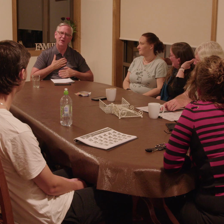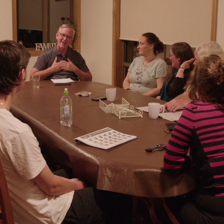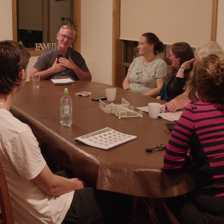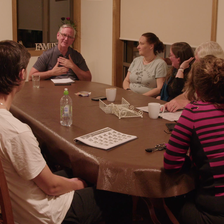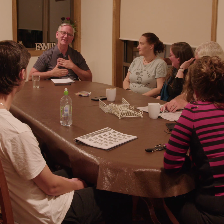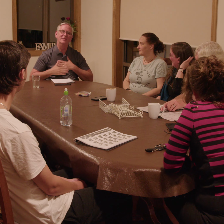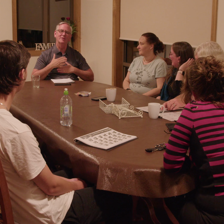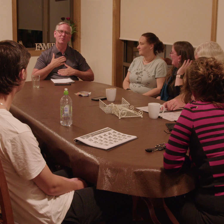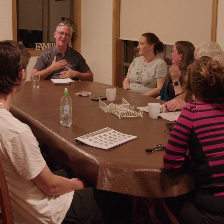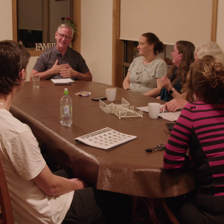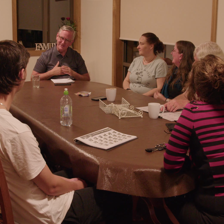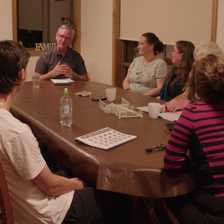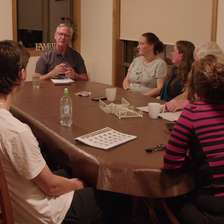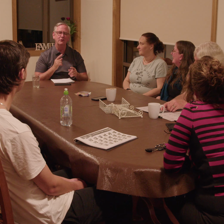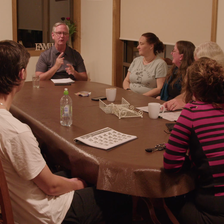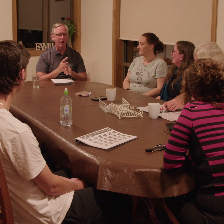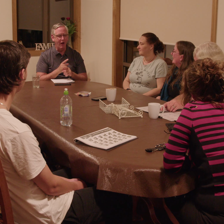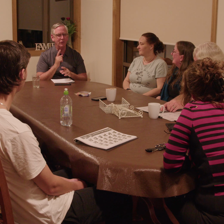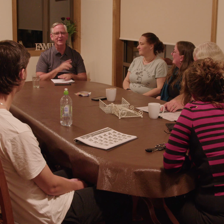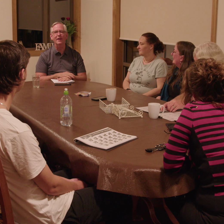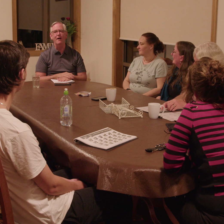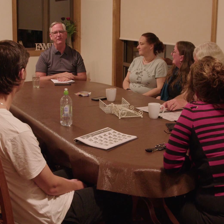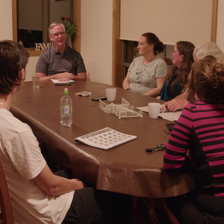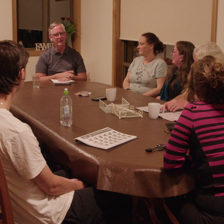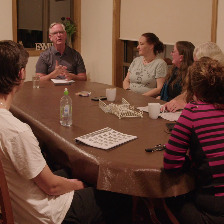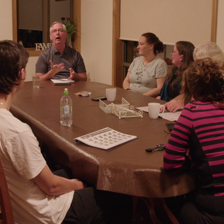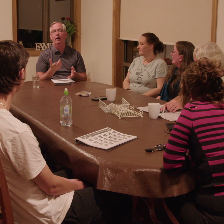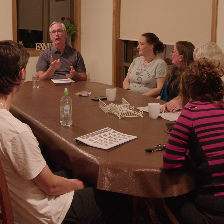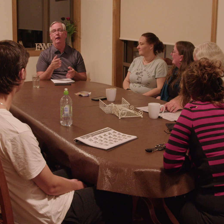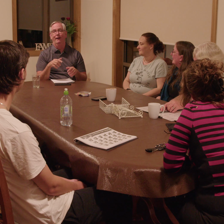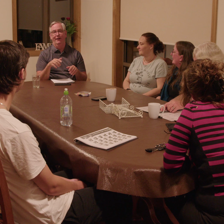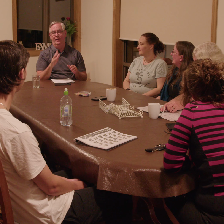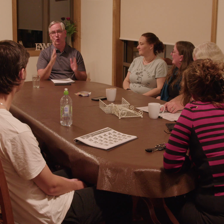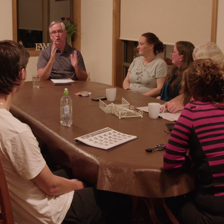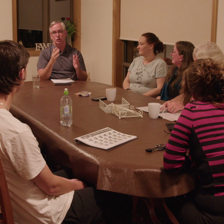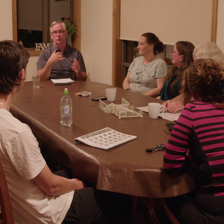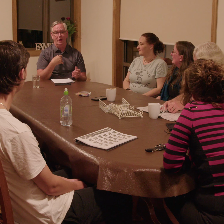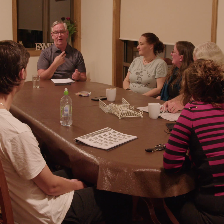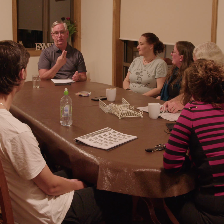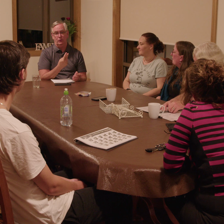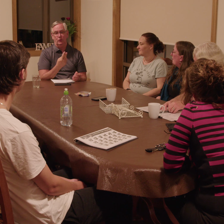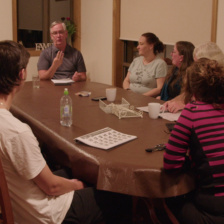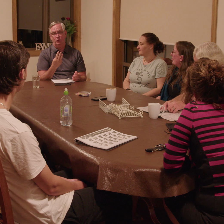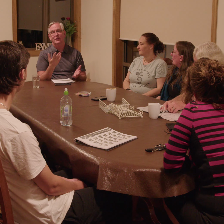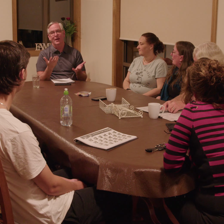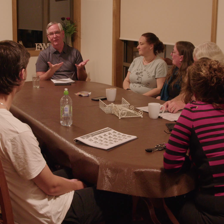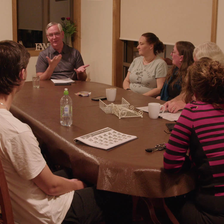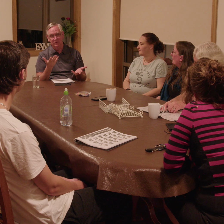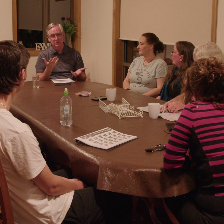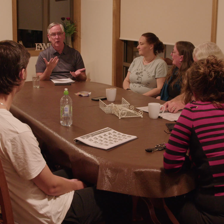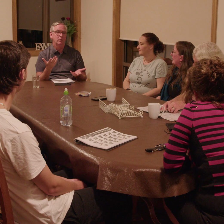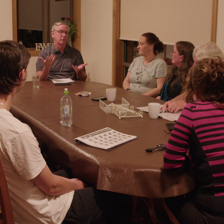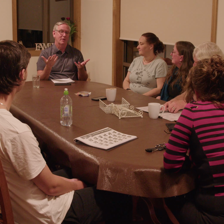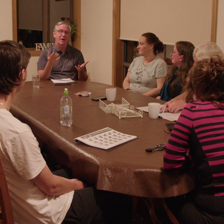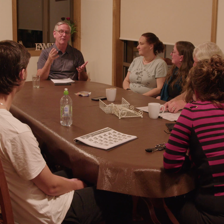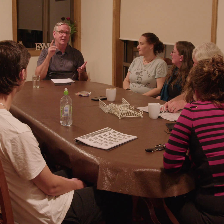Be patient. Be very patient and talk with the deaf. In your church, you've got 2 or 3 deaf and